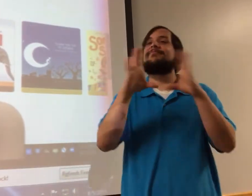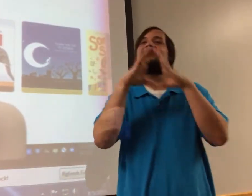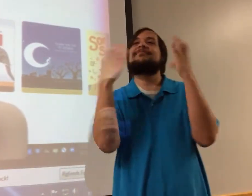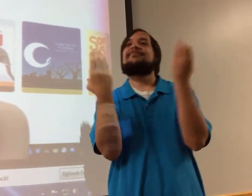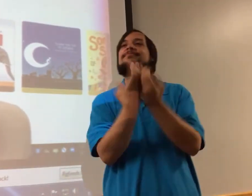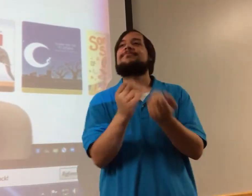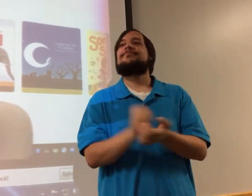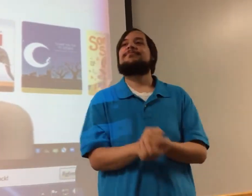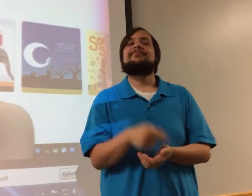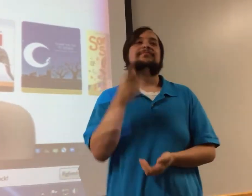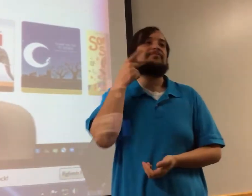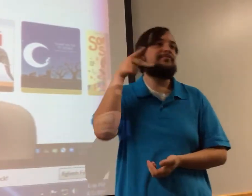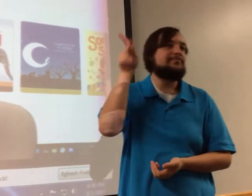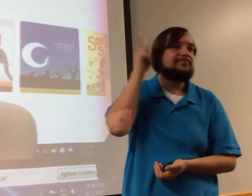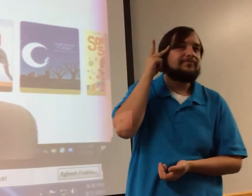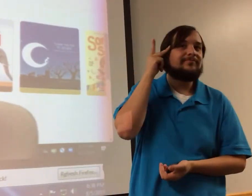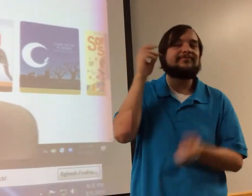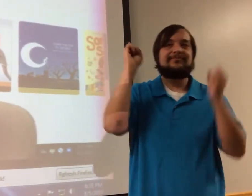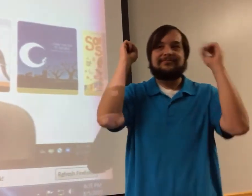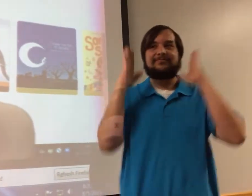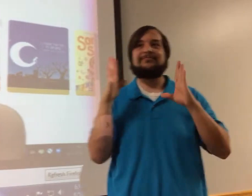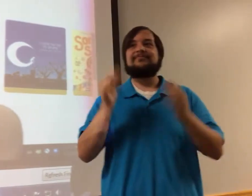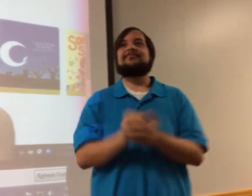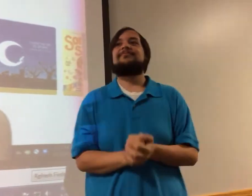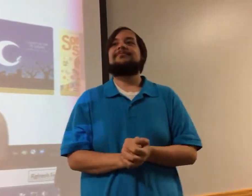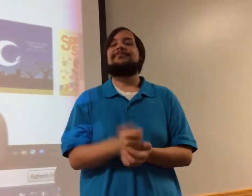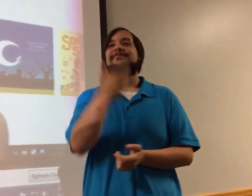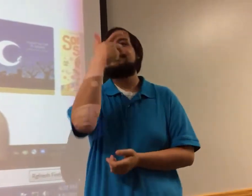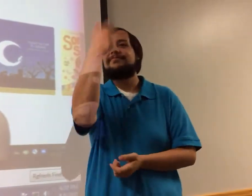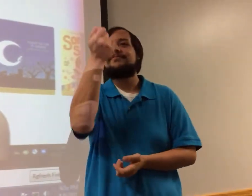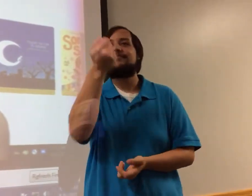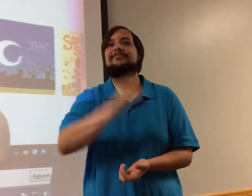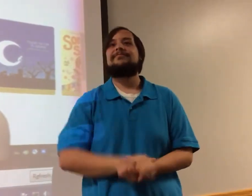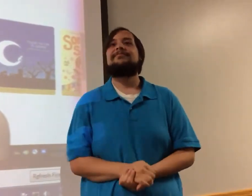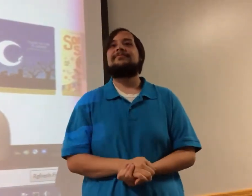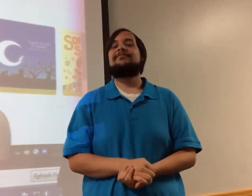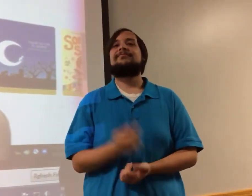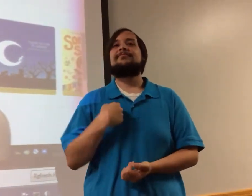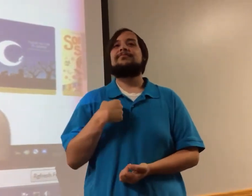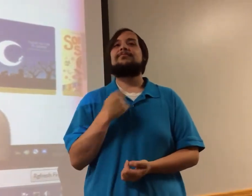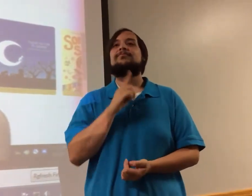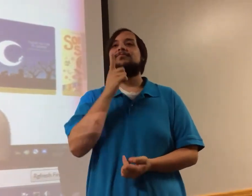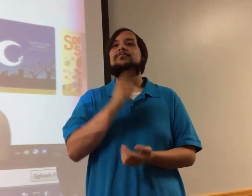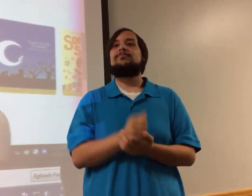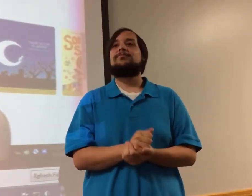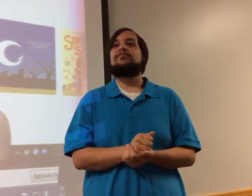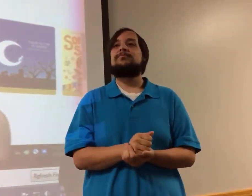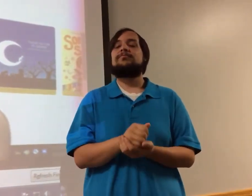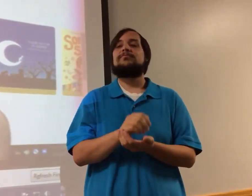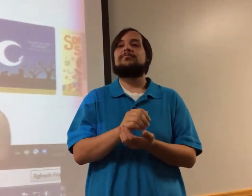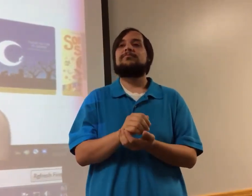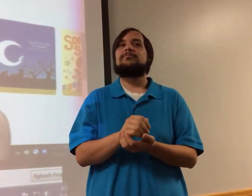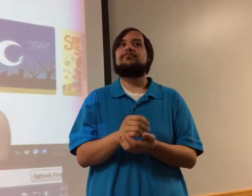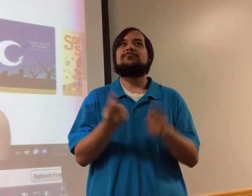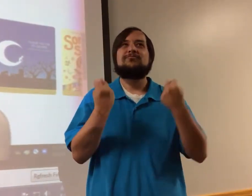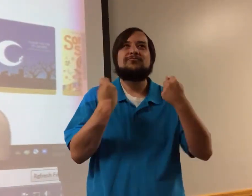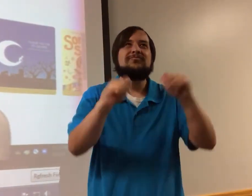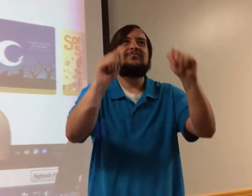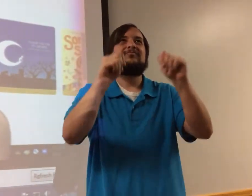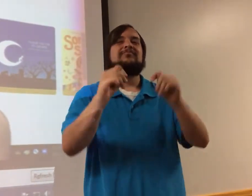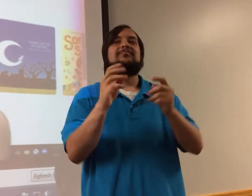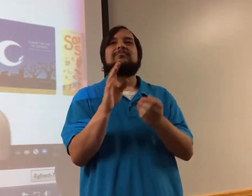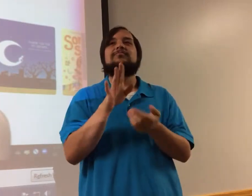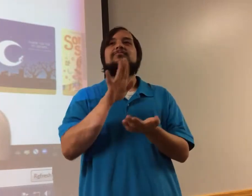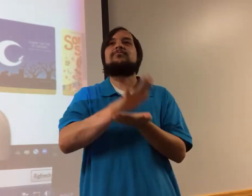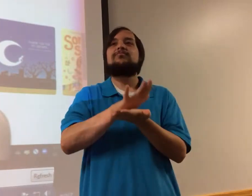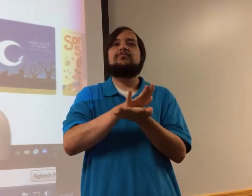well, it's actually to parents and teachers that are interested. And we really promote it in the schools where our